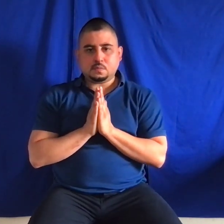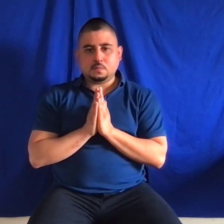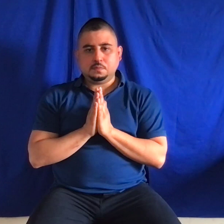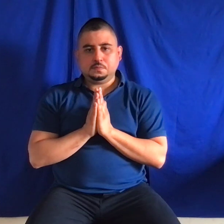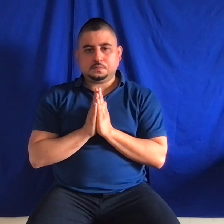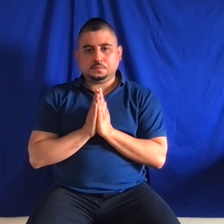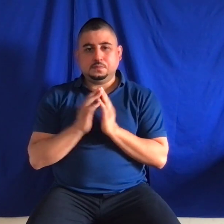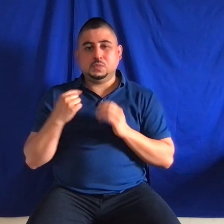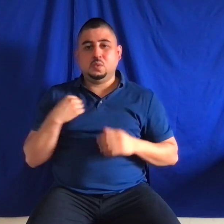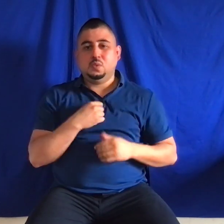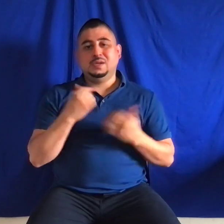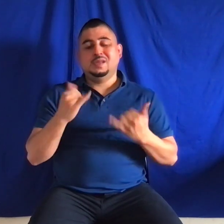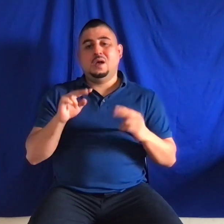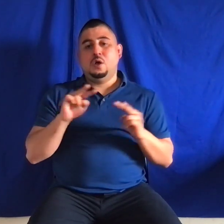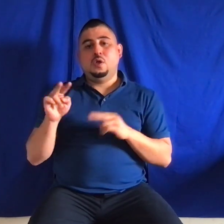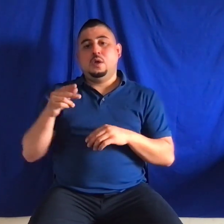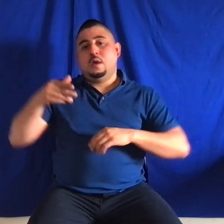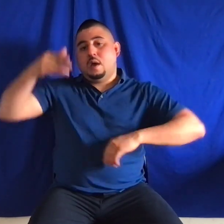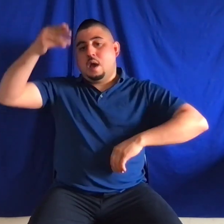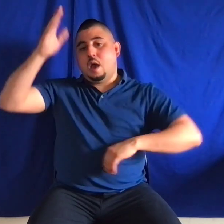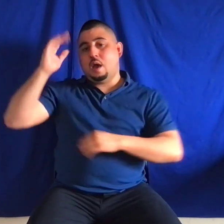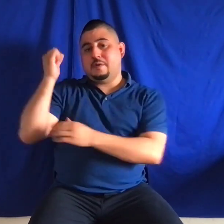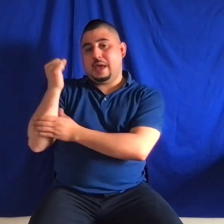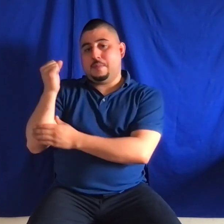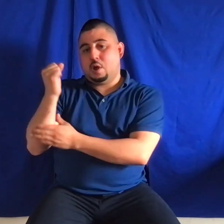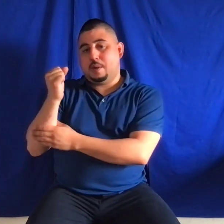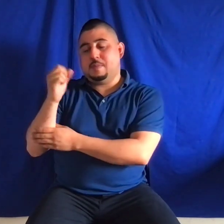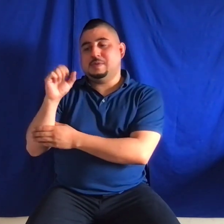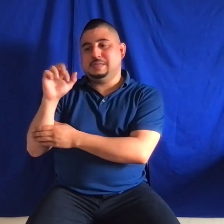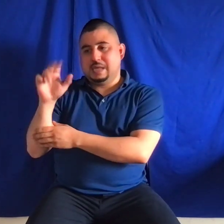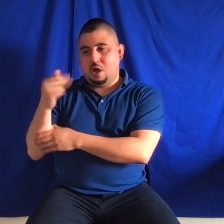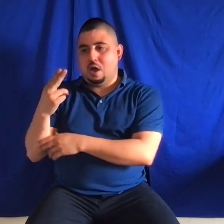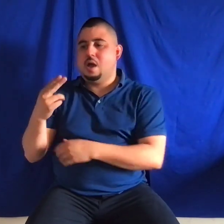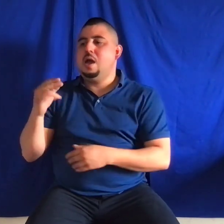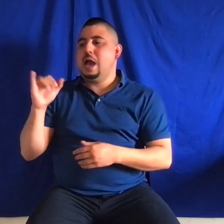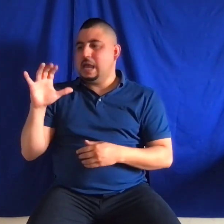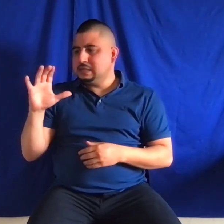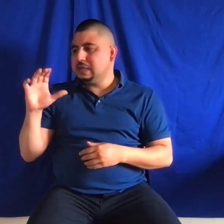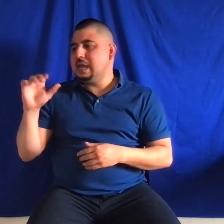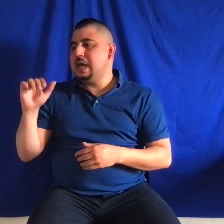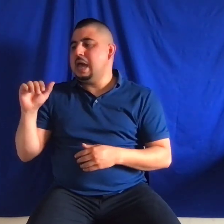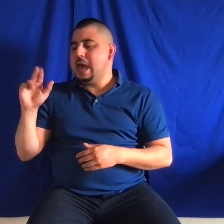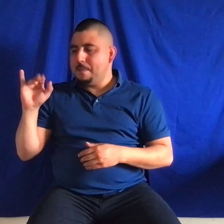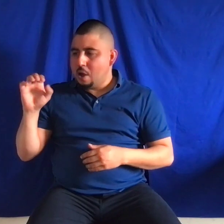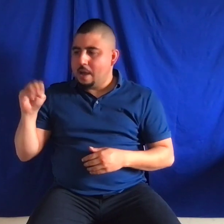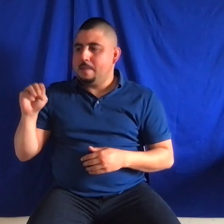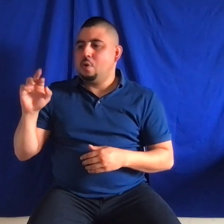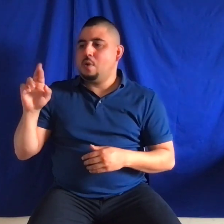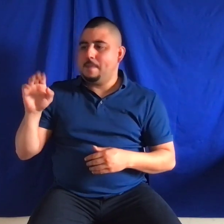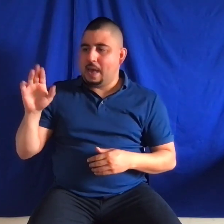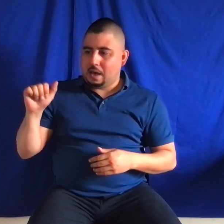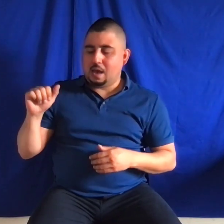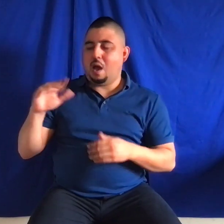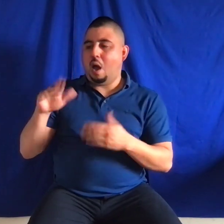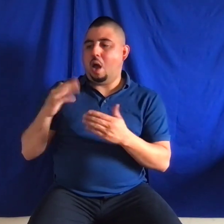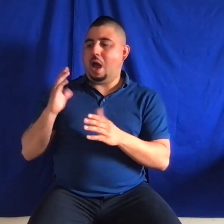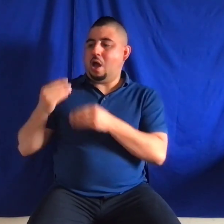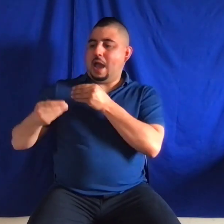We turn now to the God of Abraham and Sarah, the God of Isaac and Rebekah, and the God of all our ancestors in faith, who hear us when we call out